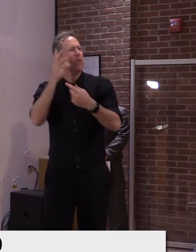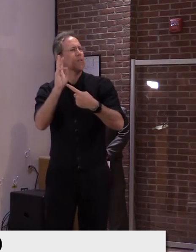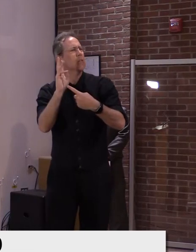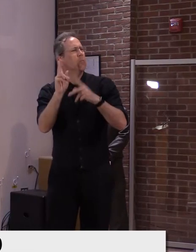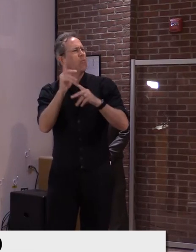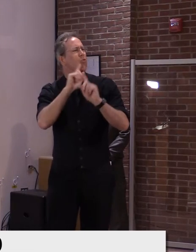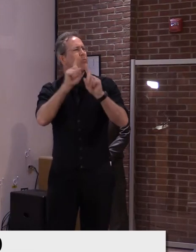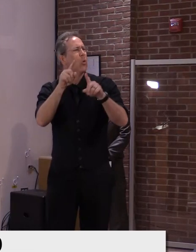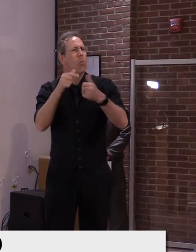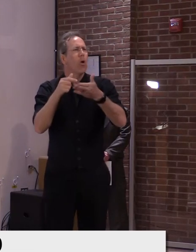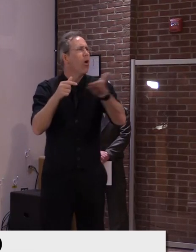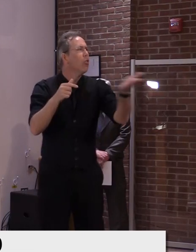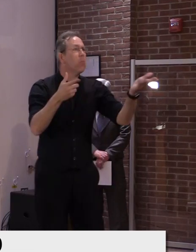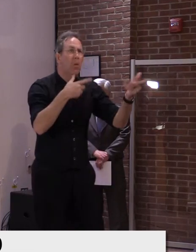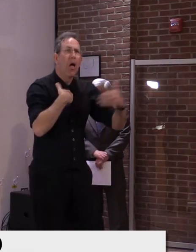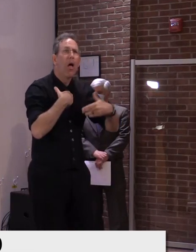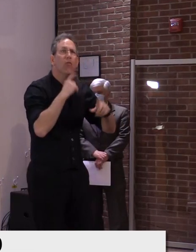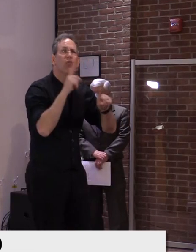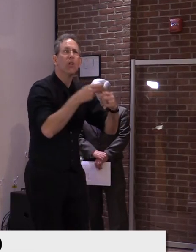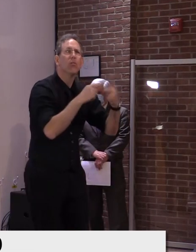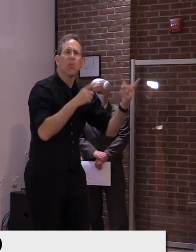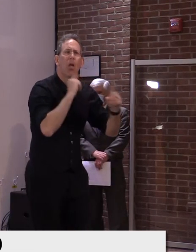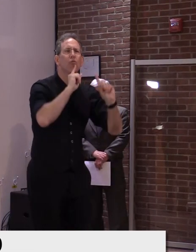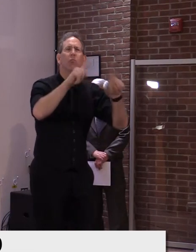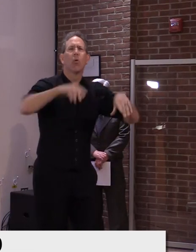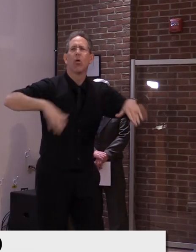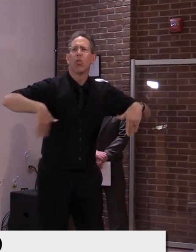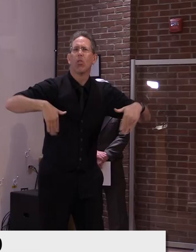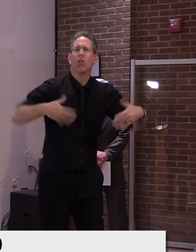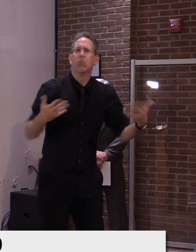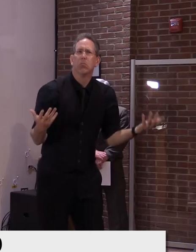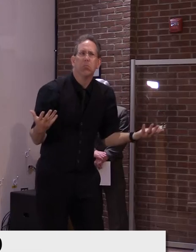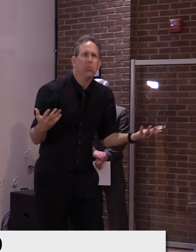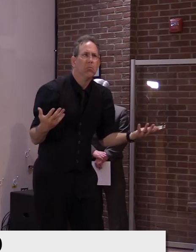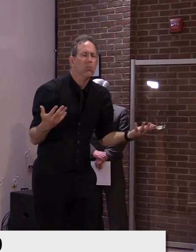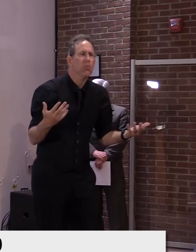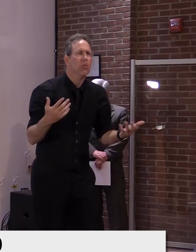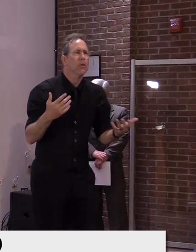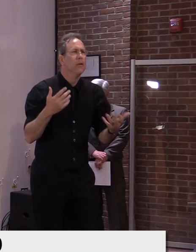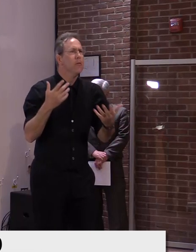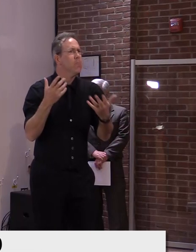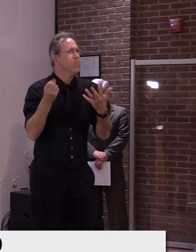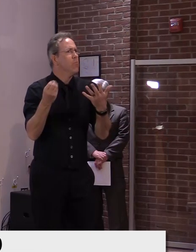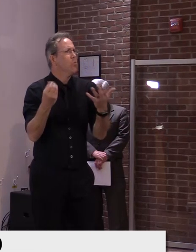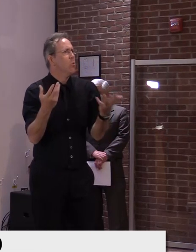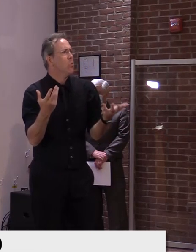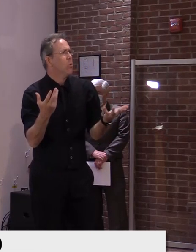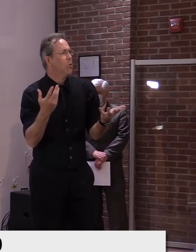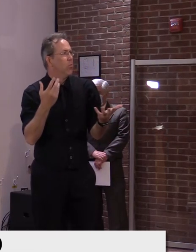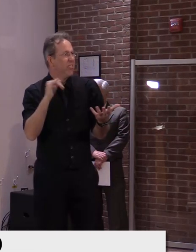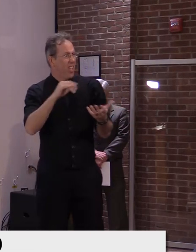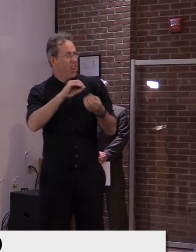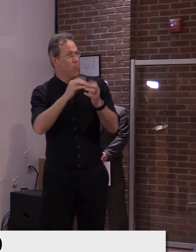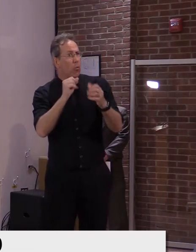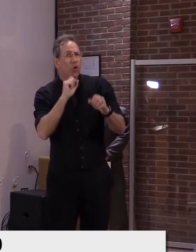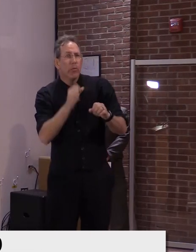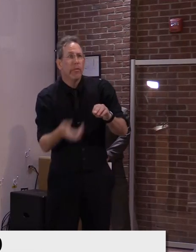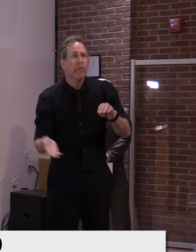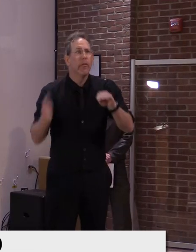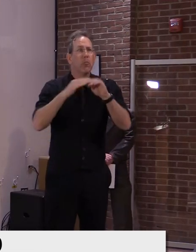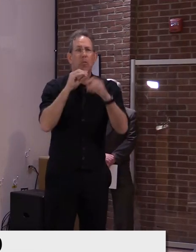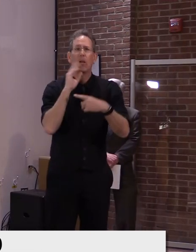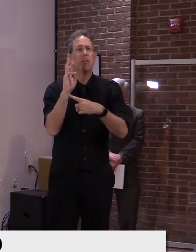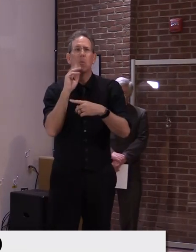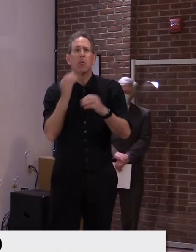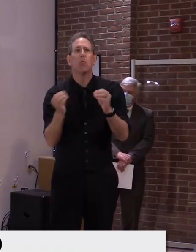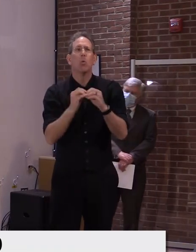doctor or may not even realize that they have blood clots. So, I mean, could the number be higher than six? Yeah,